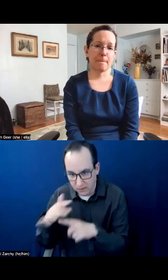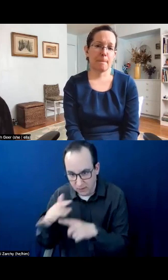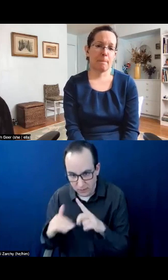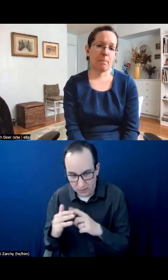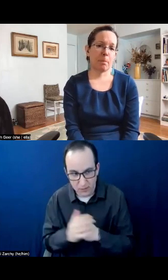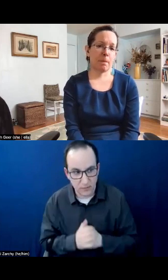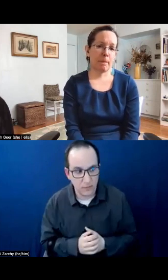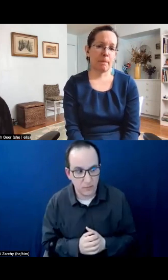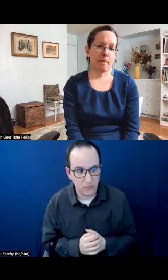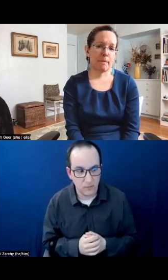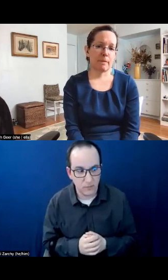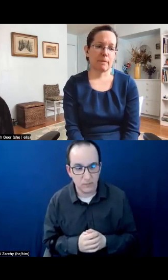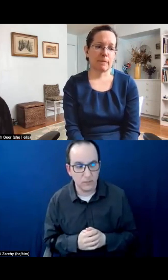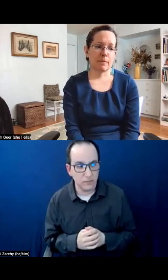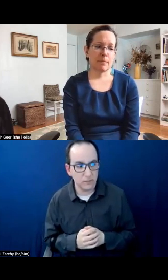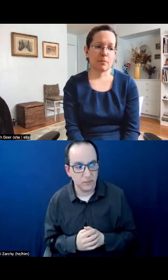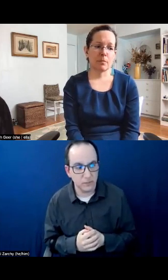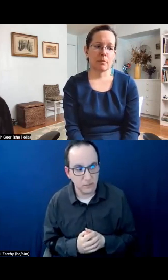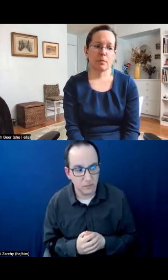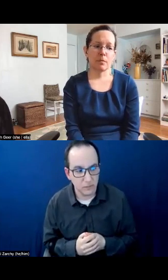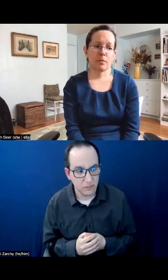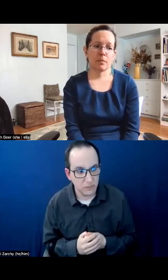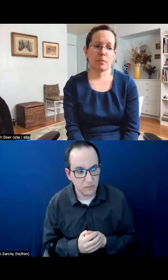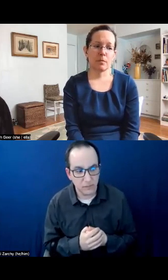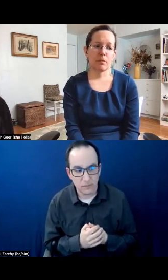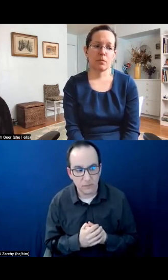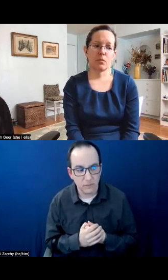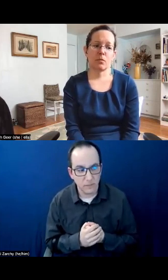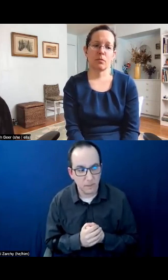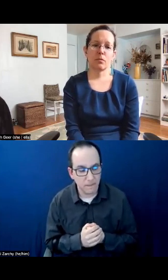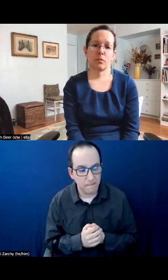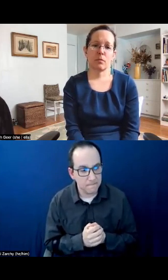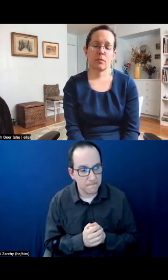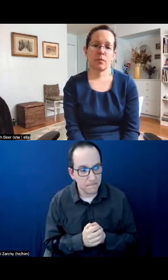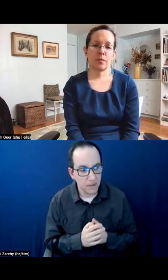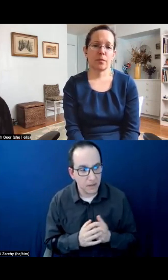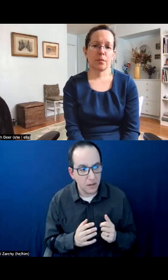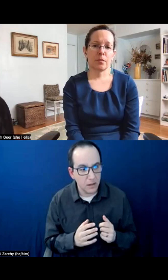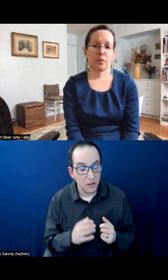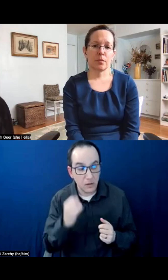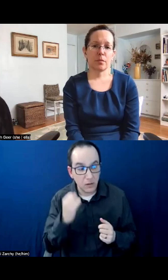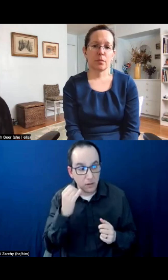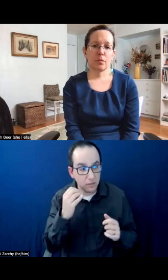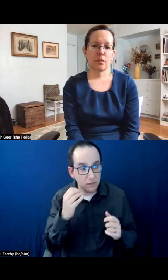are they restricted or have less access in that current placement?